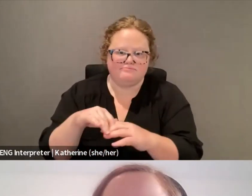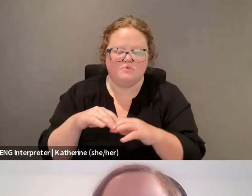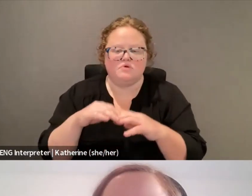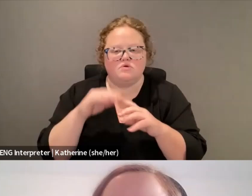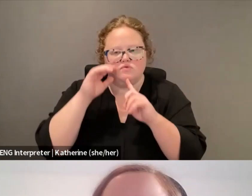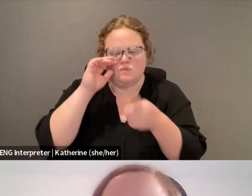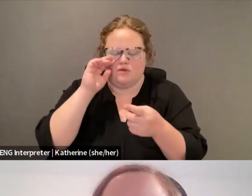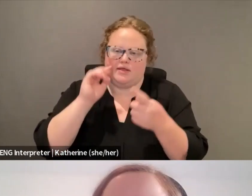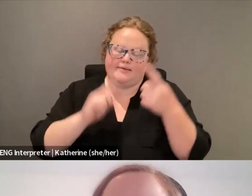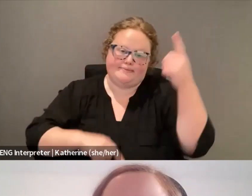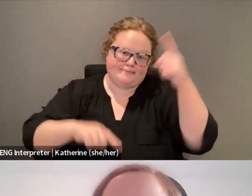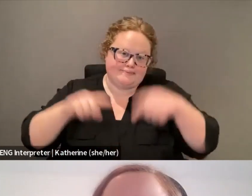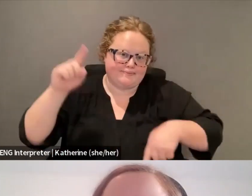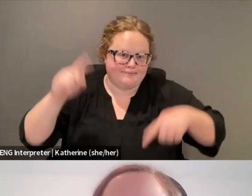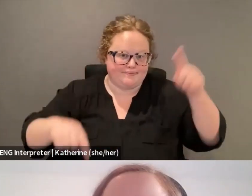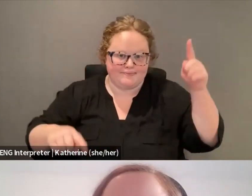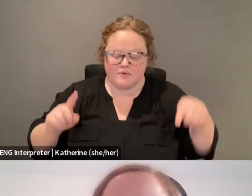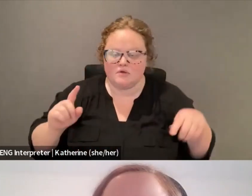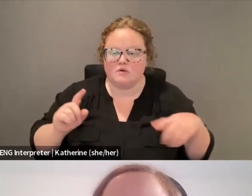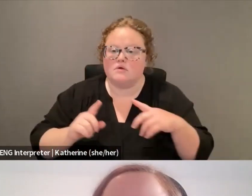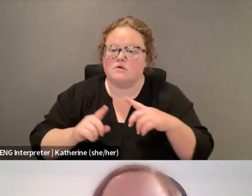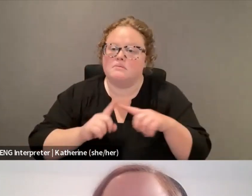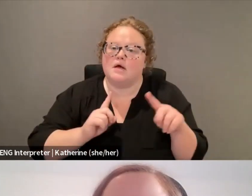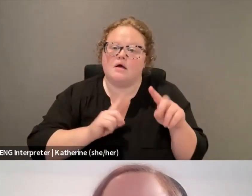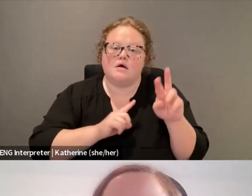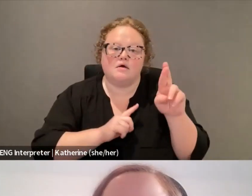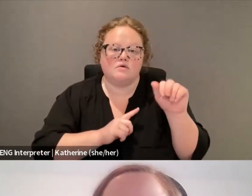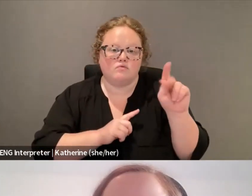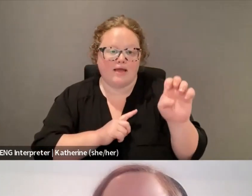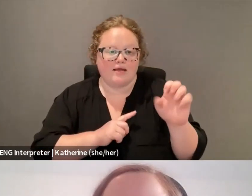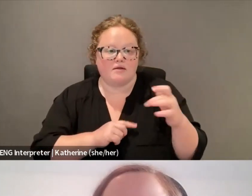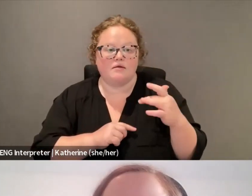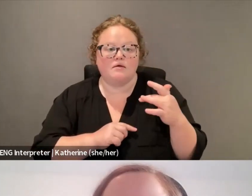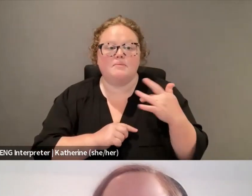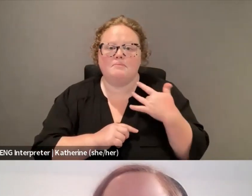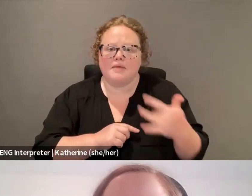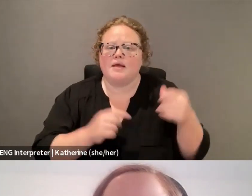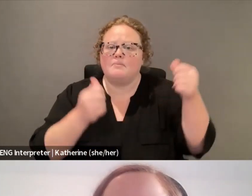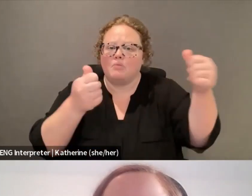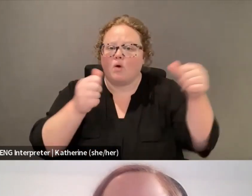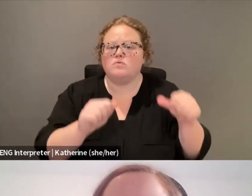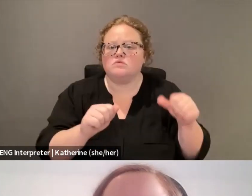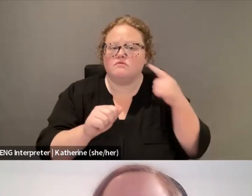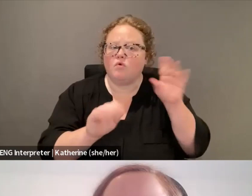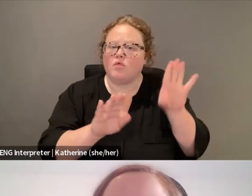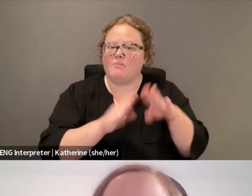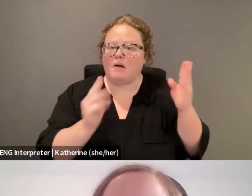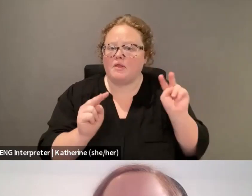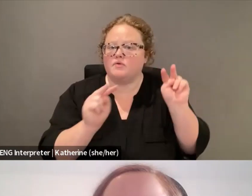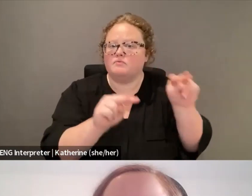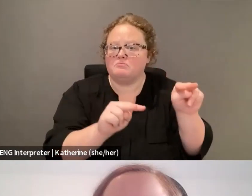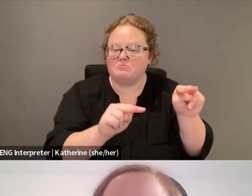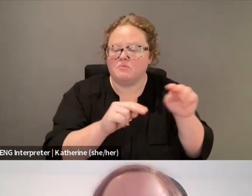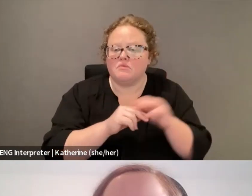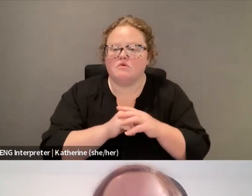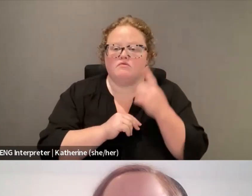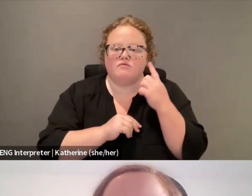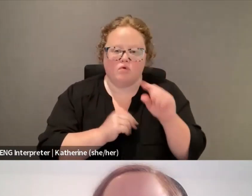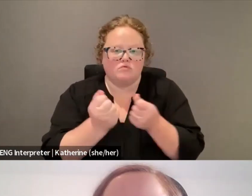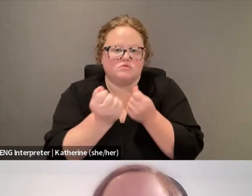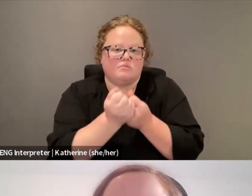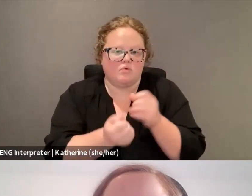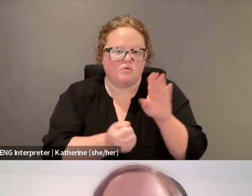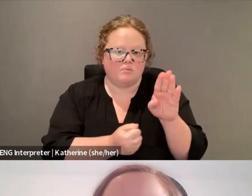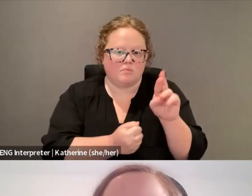is something that, the rates tend to be publicly available for support broker services, so you can sort